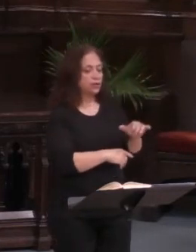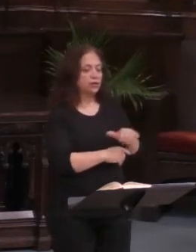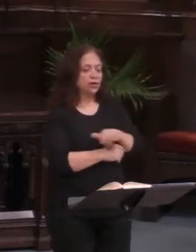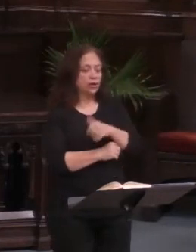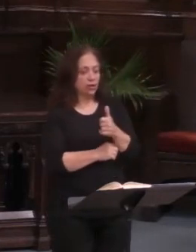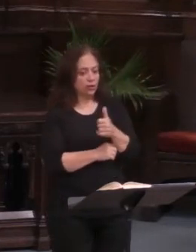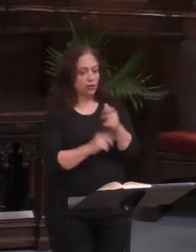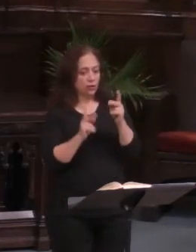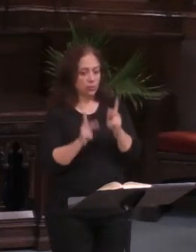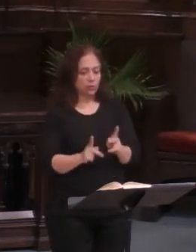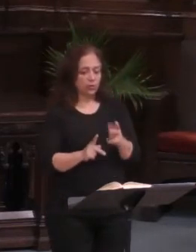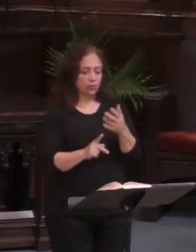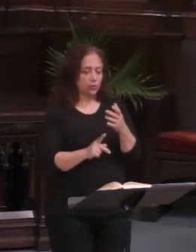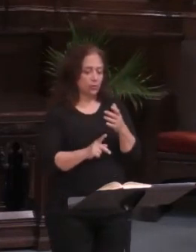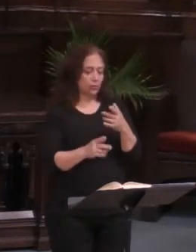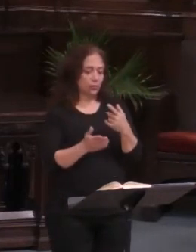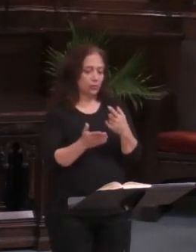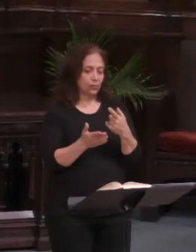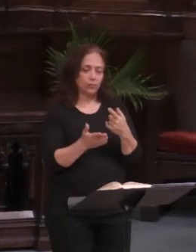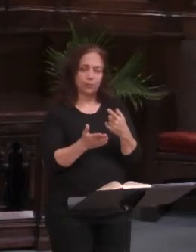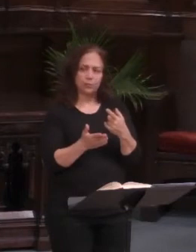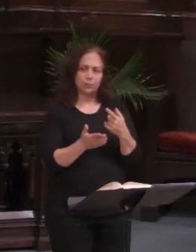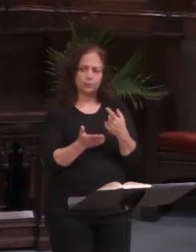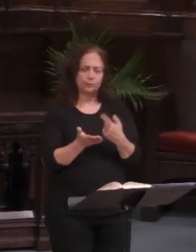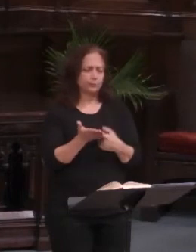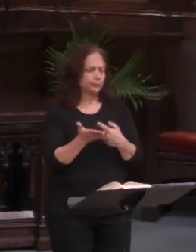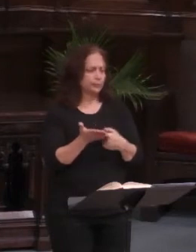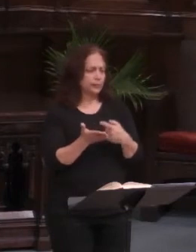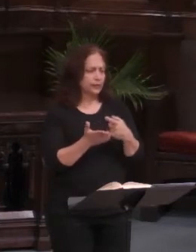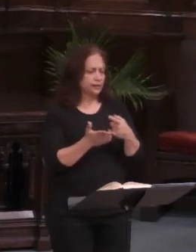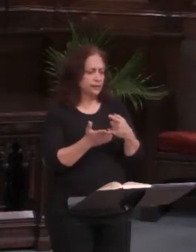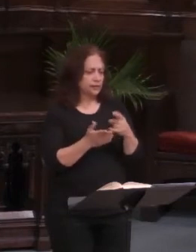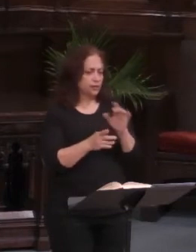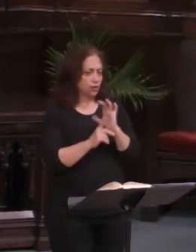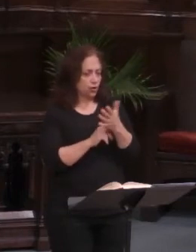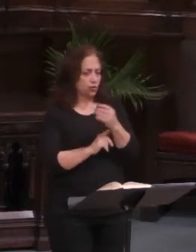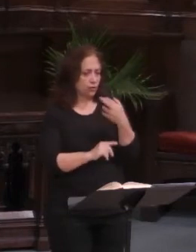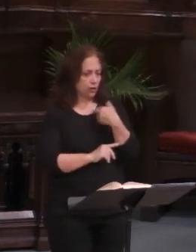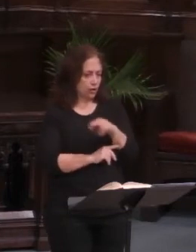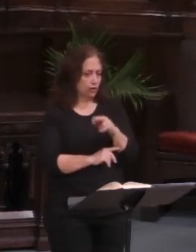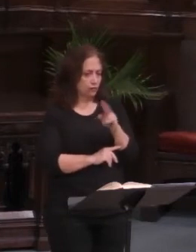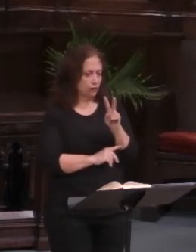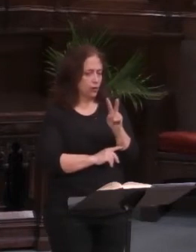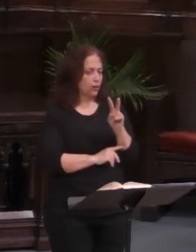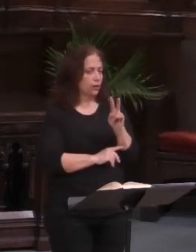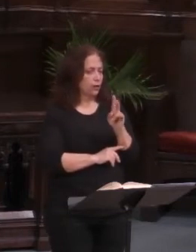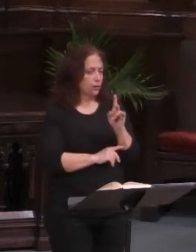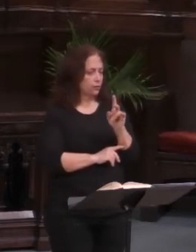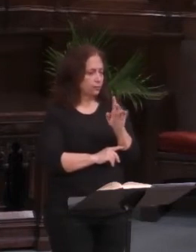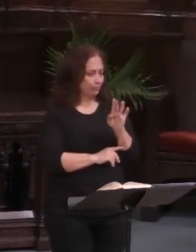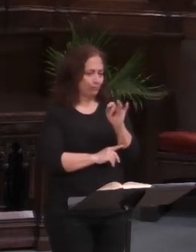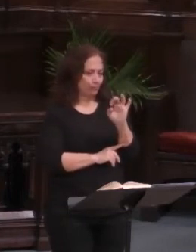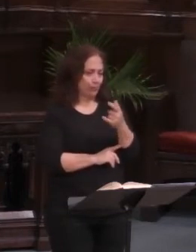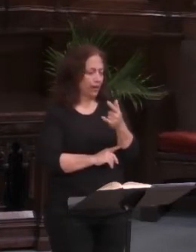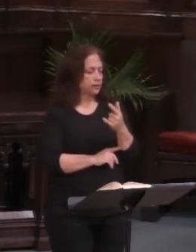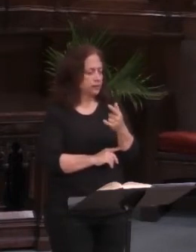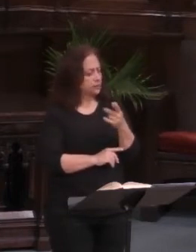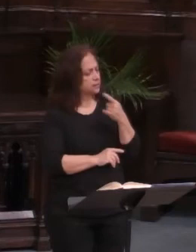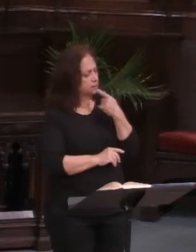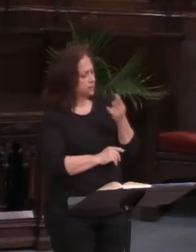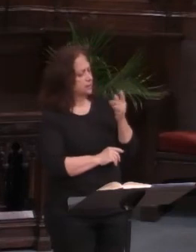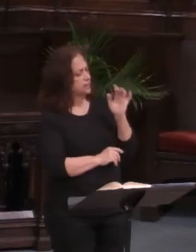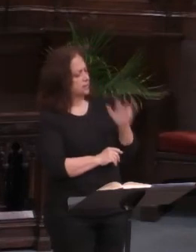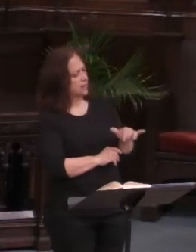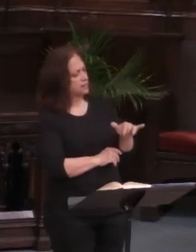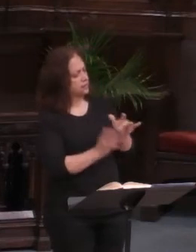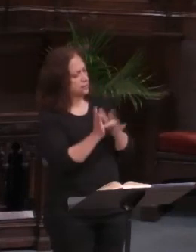covers culture and religion for Vox.com, wrote this. That's how I see Jesus' resurrection,